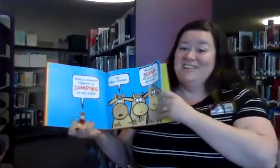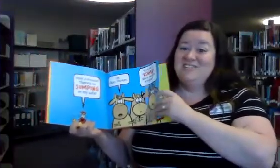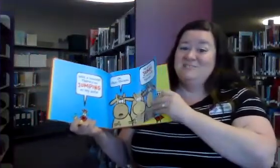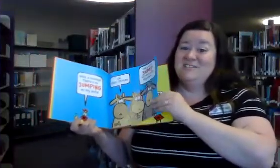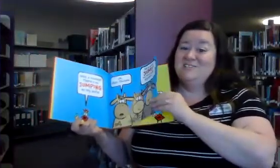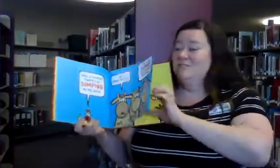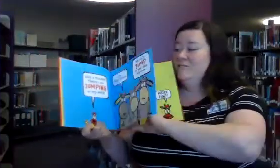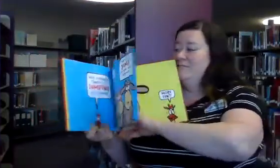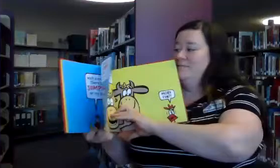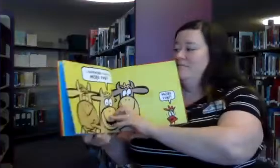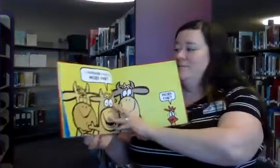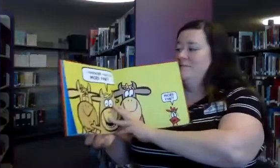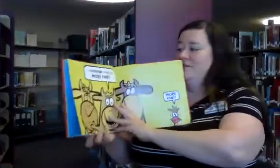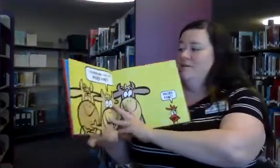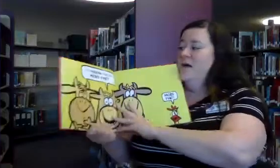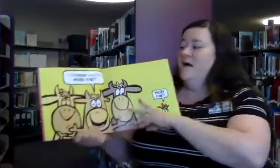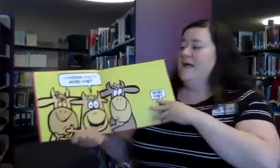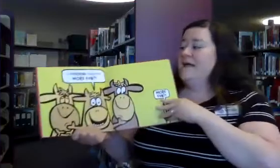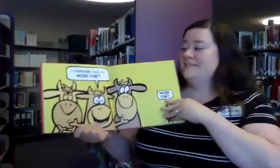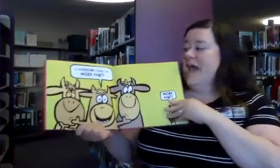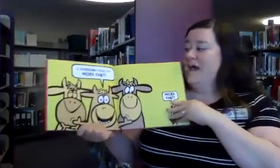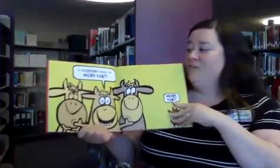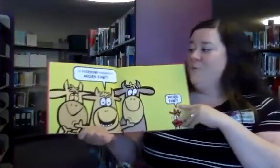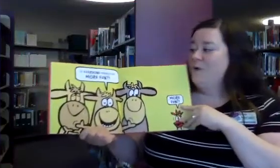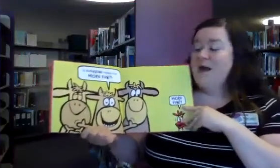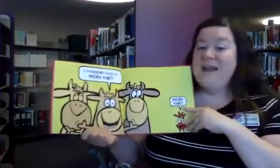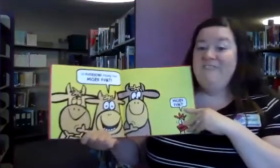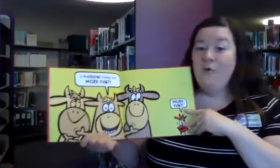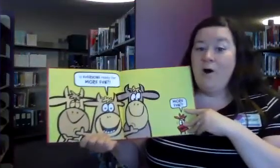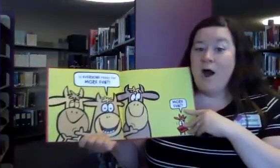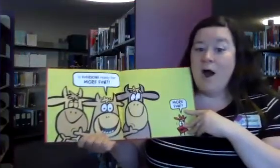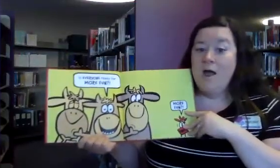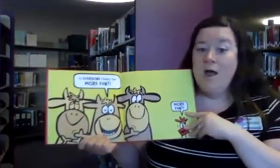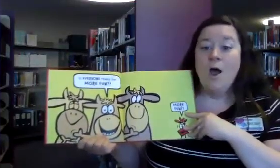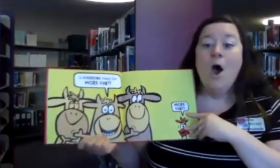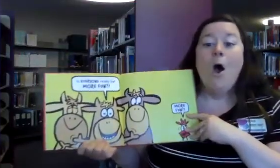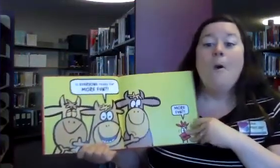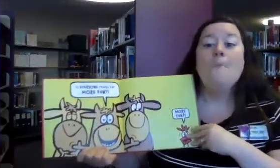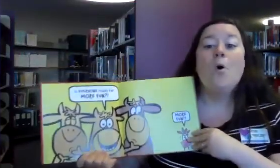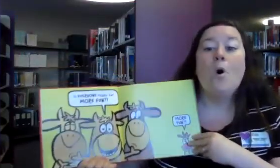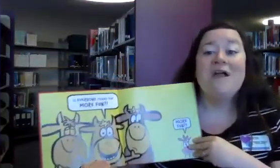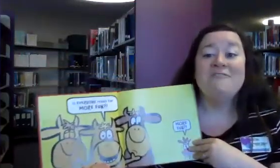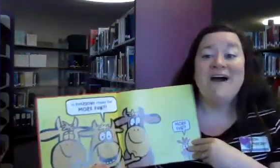they jumped on the sofa. Is everyone ready for more